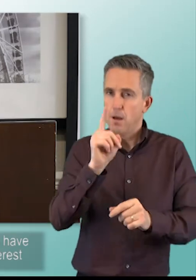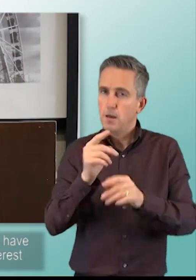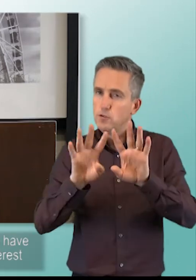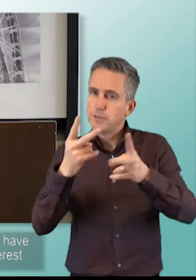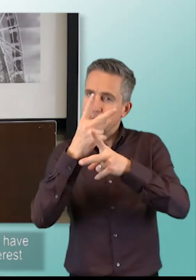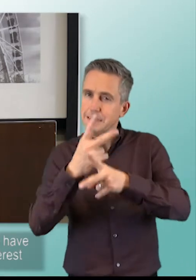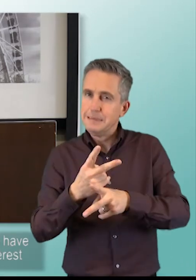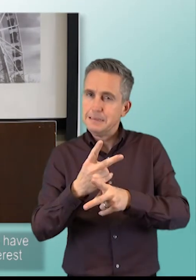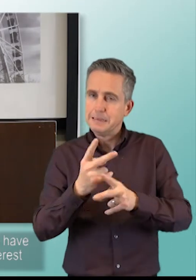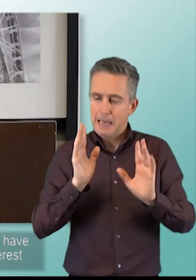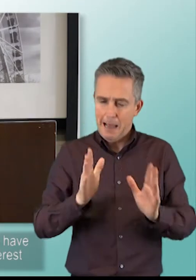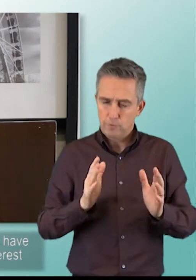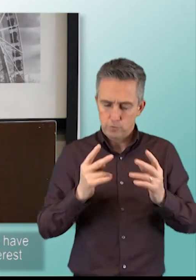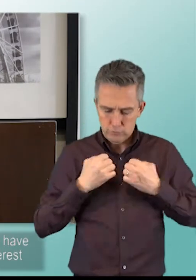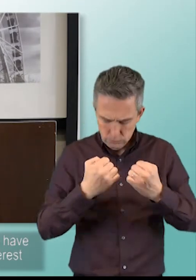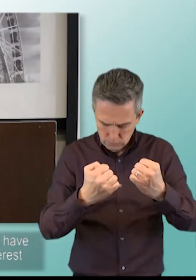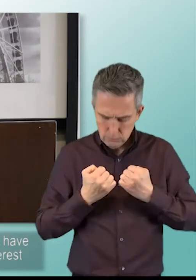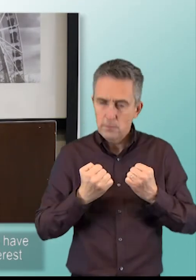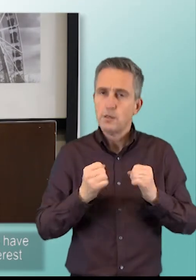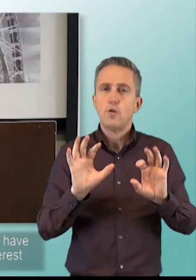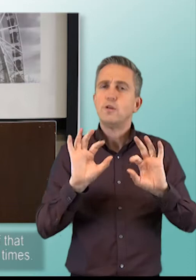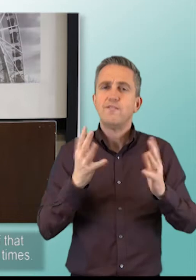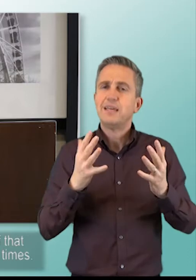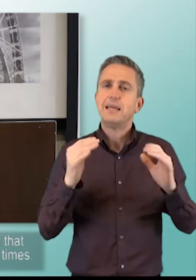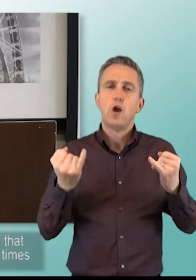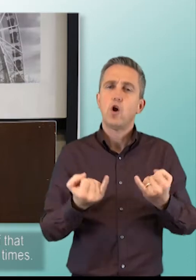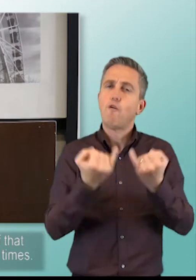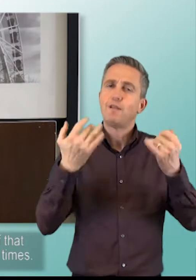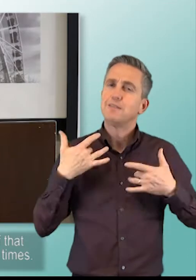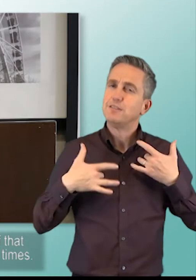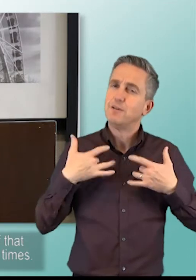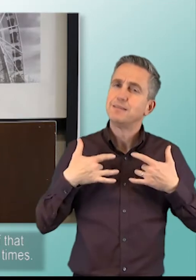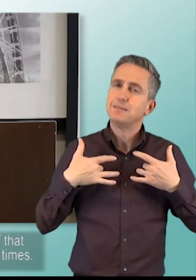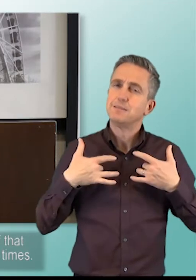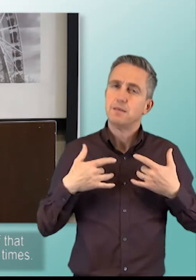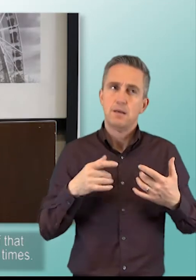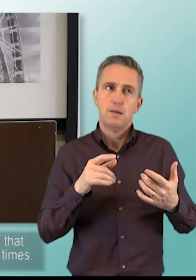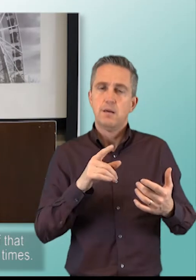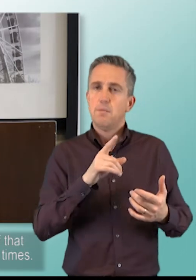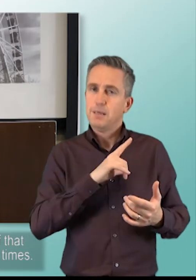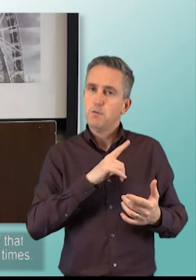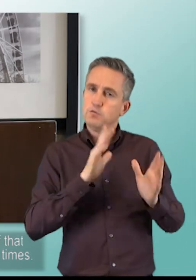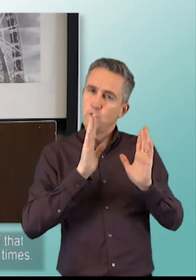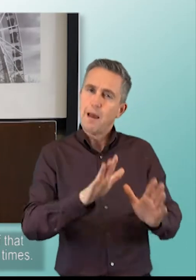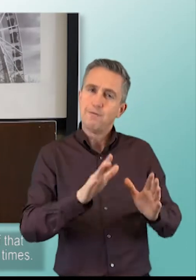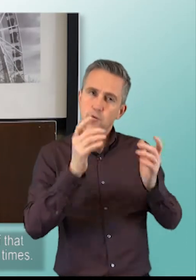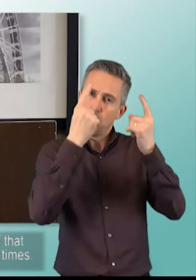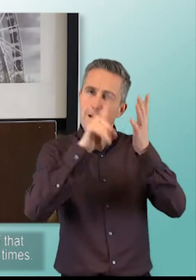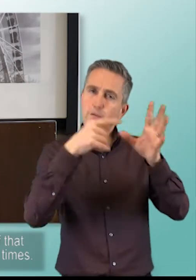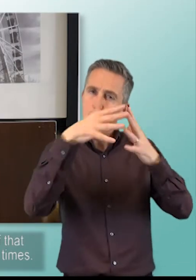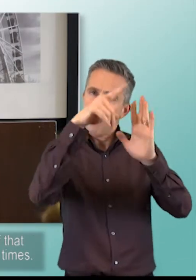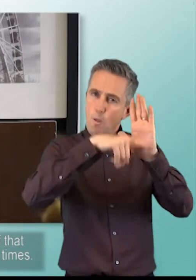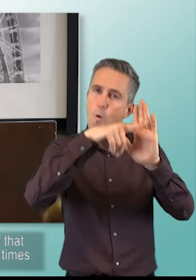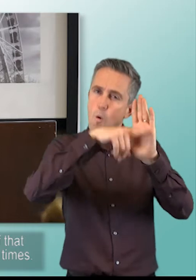have to manage every potential and actual conflict of interest that comes along for their organisation because of that overarching duty to act in